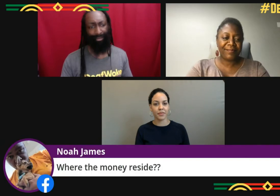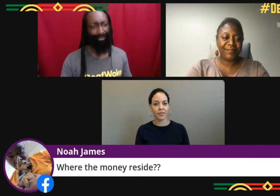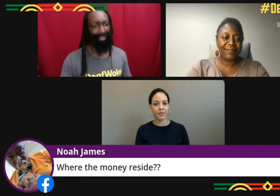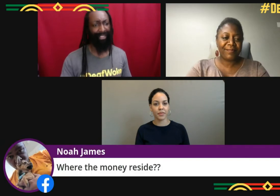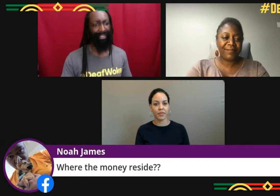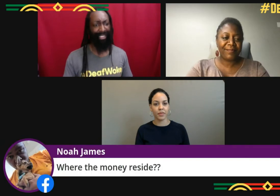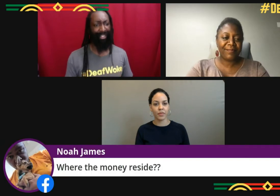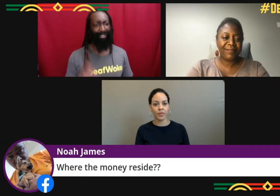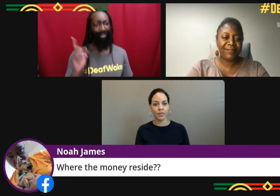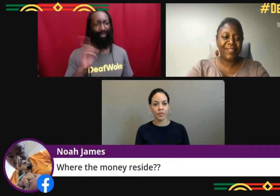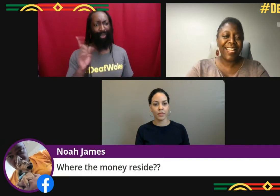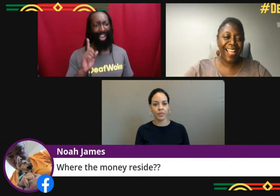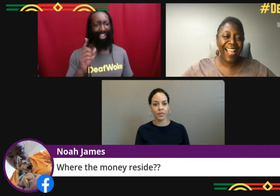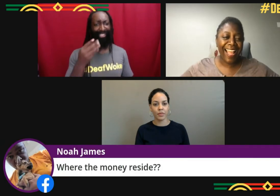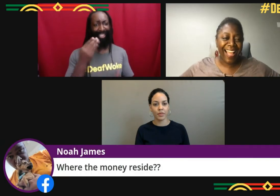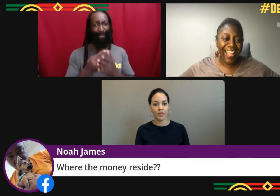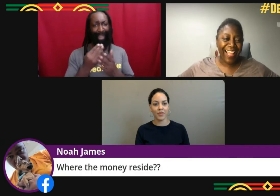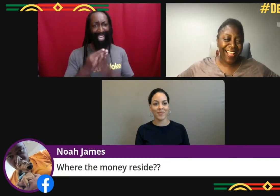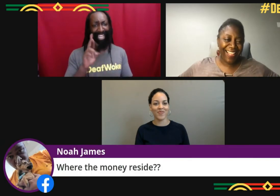Definitely saw one question.